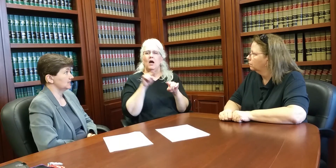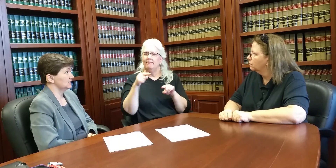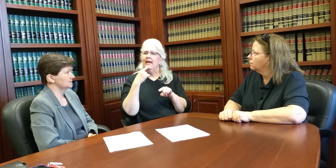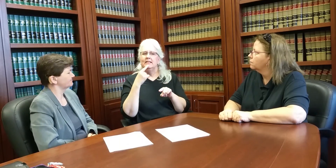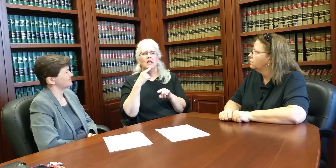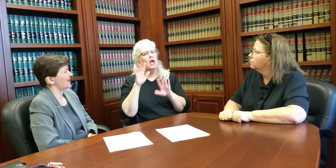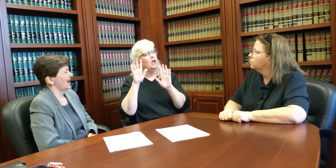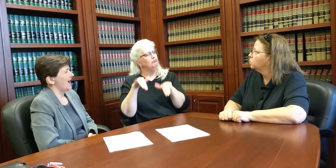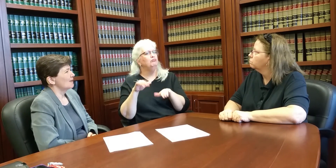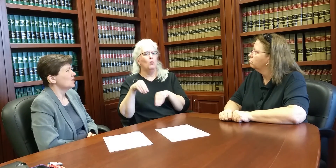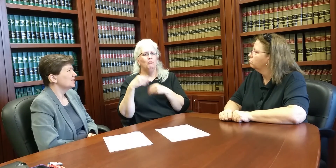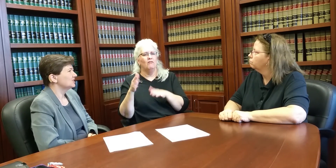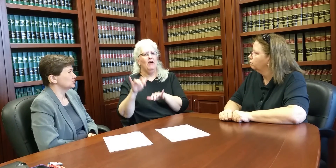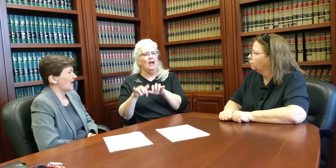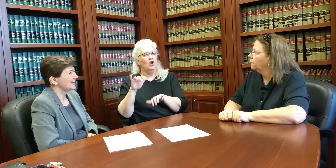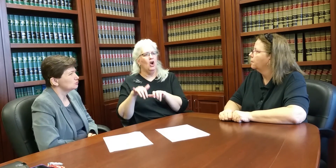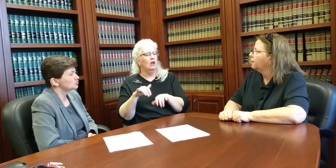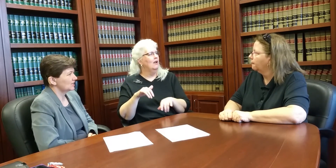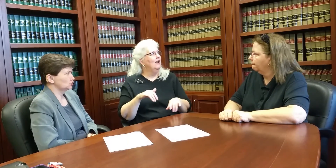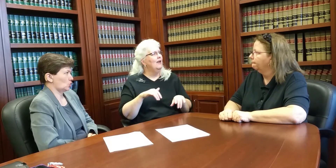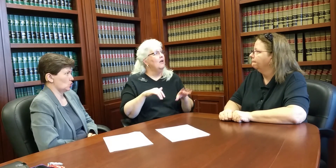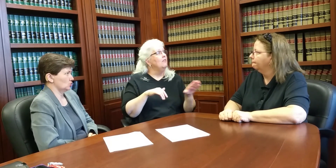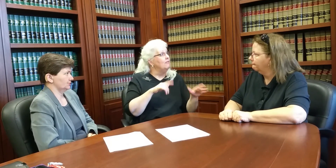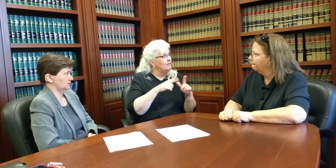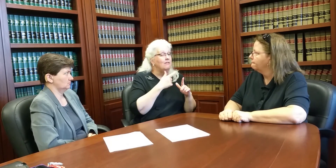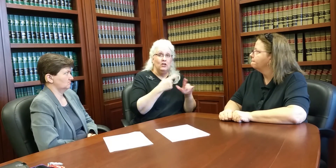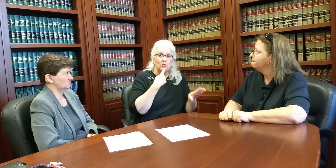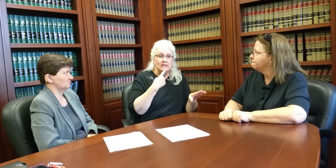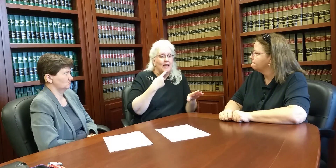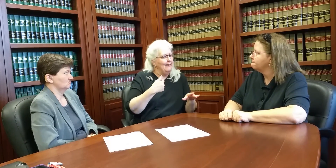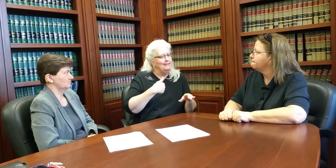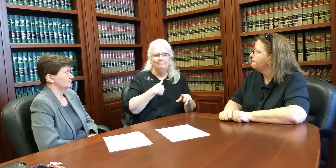instead. I'm not English. I can't understand your card.